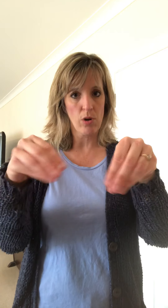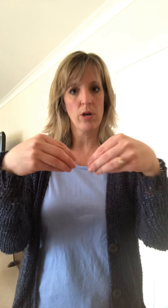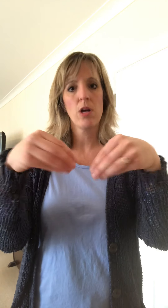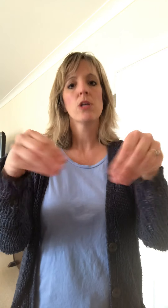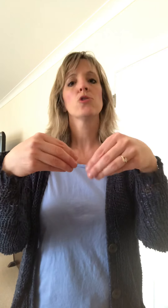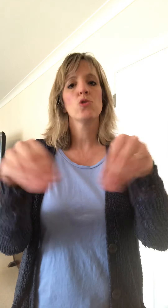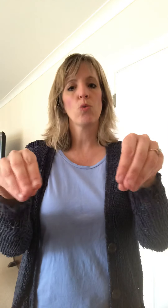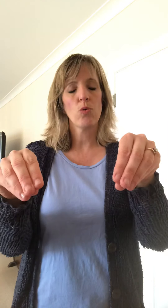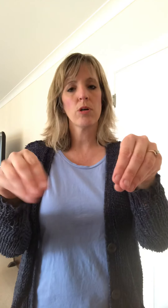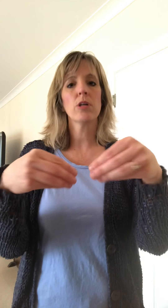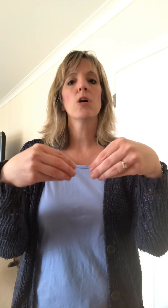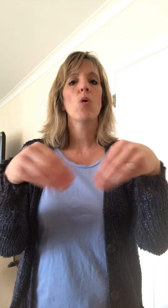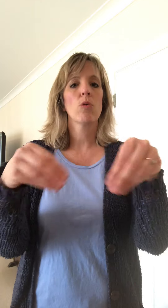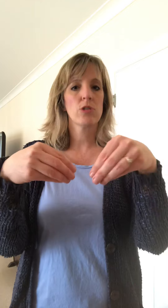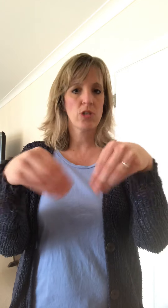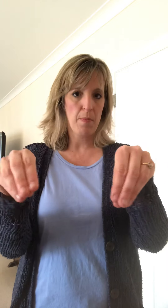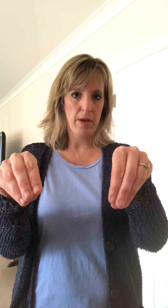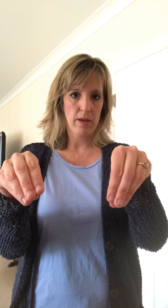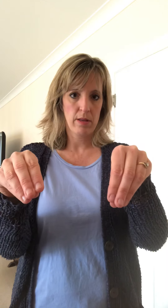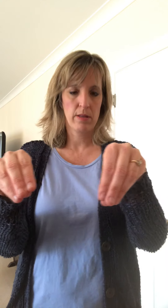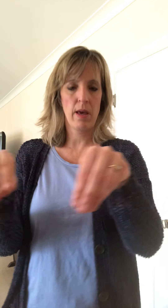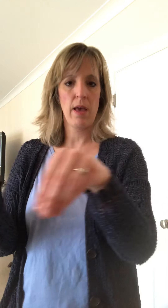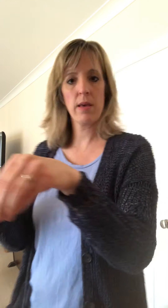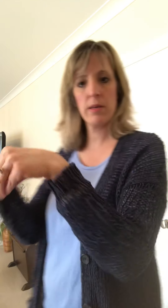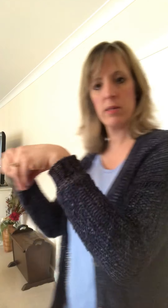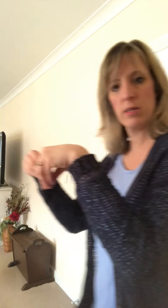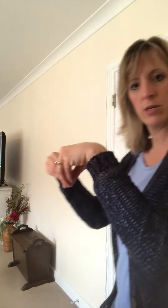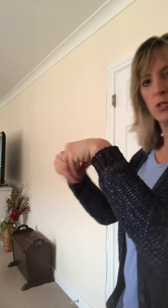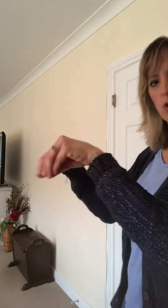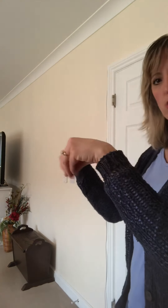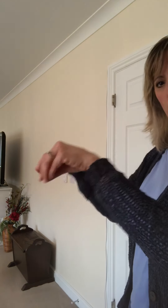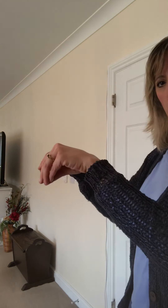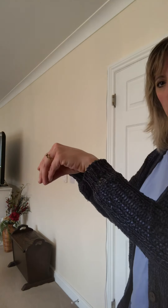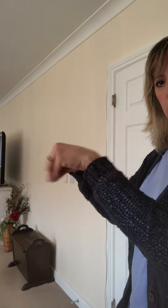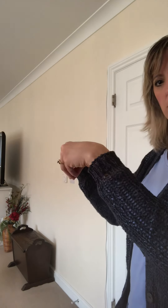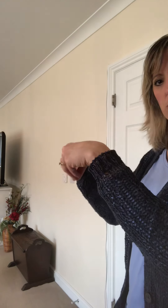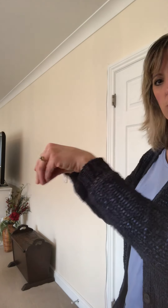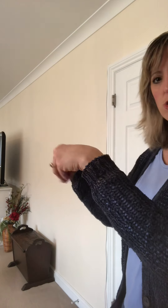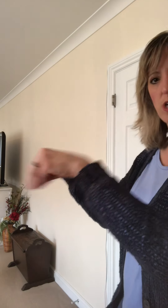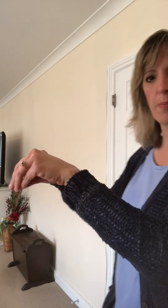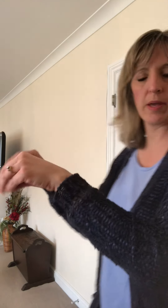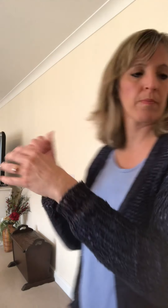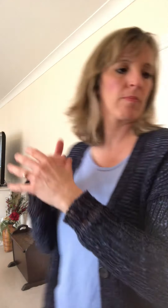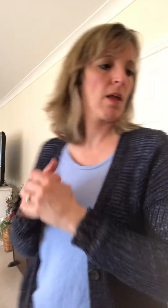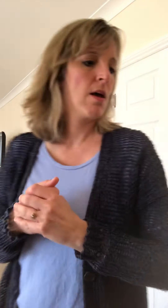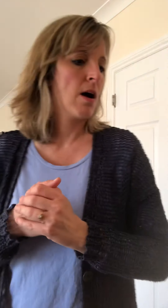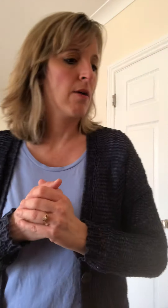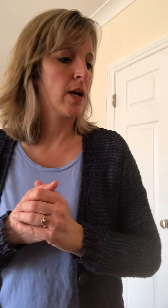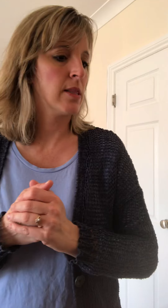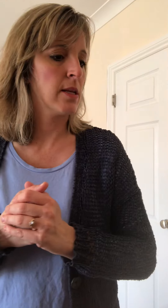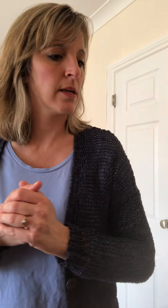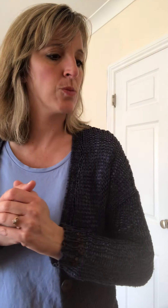store. Store or shopping, okay? Store or shopping. All right, the next